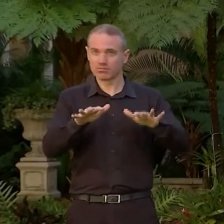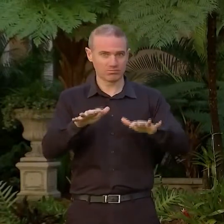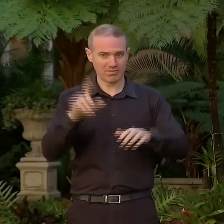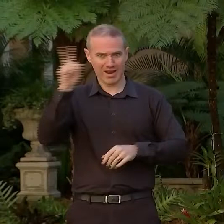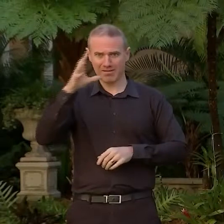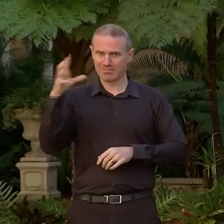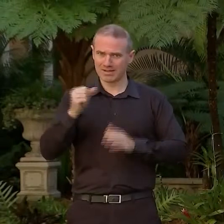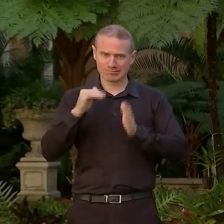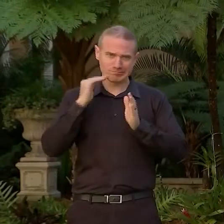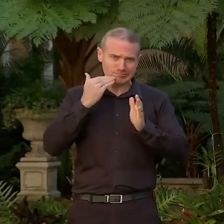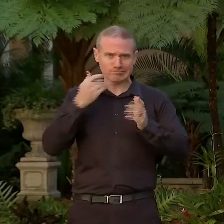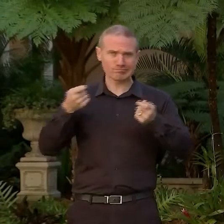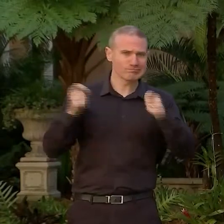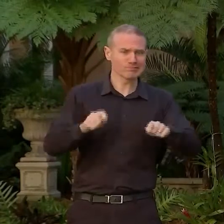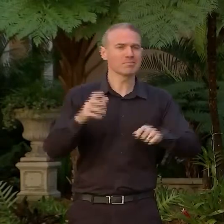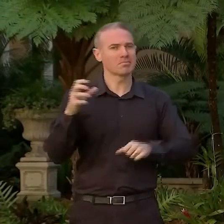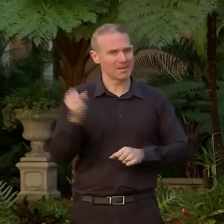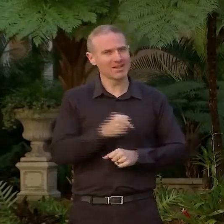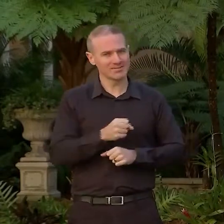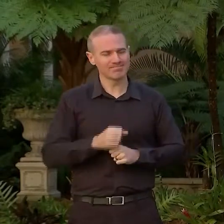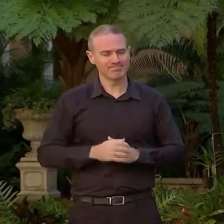So thank you.